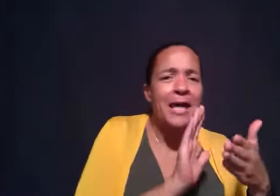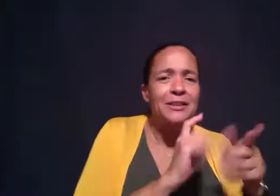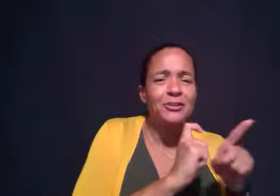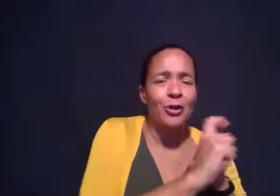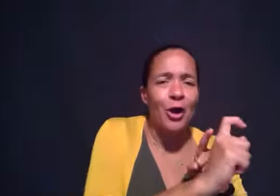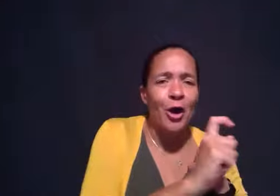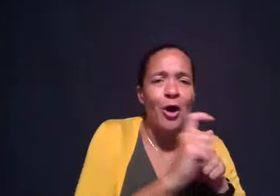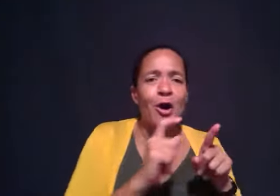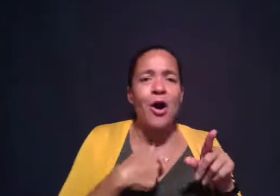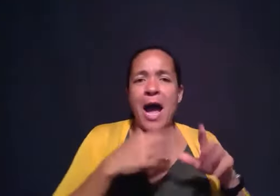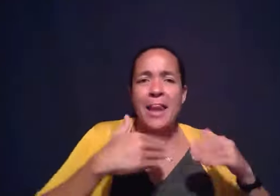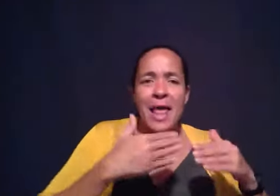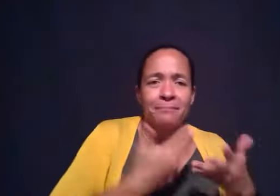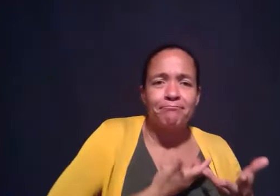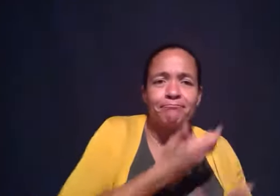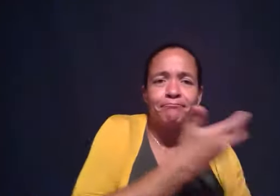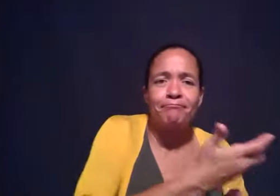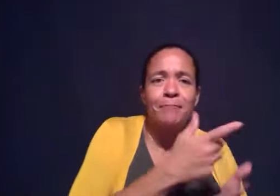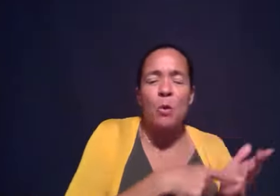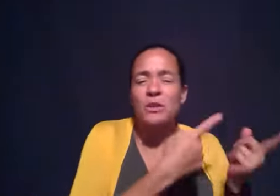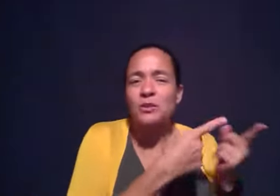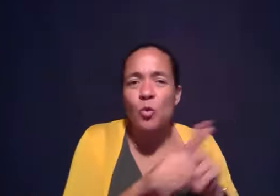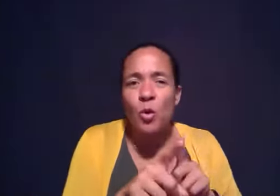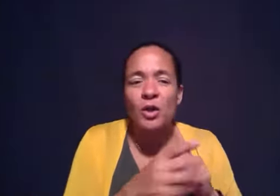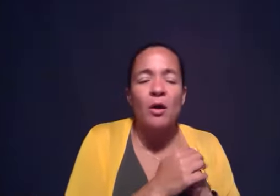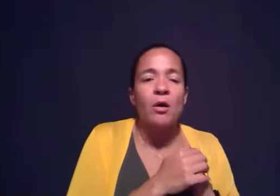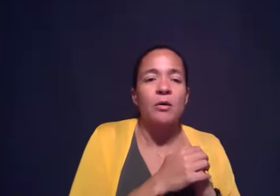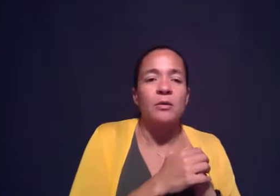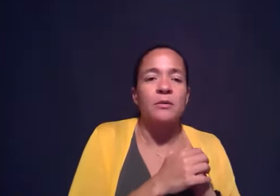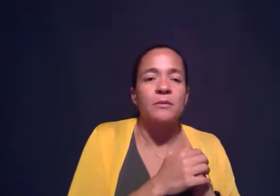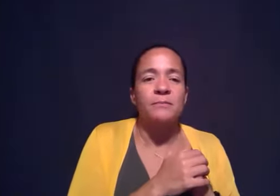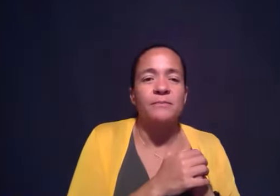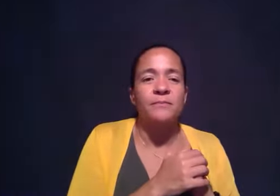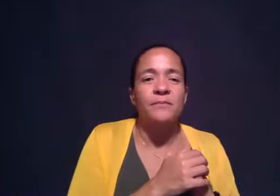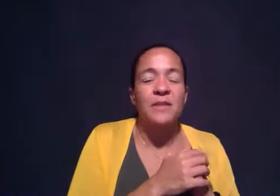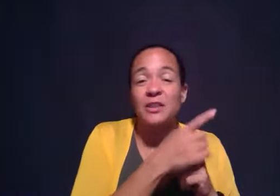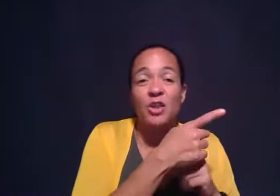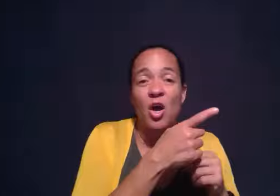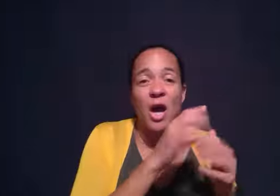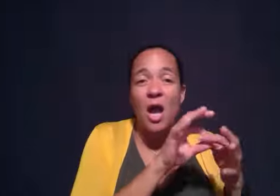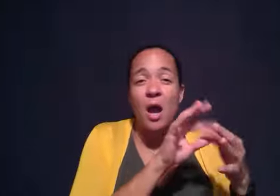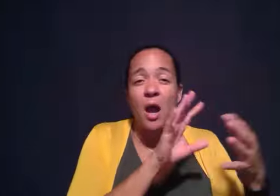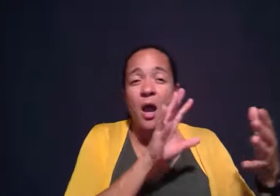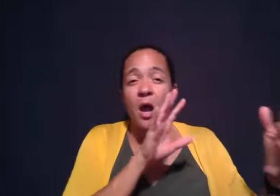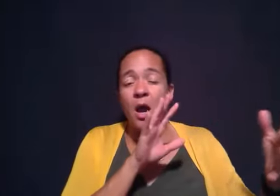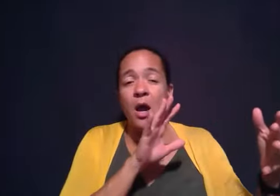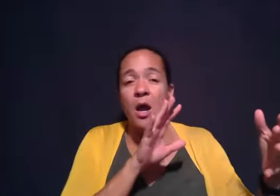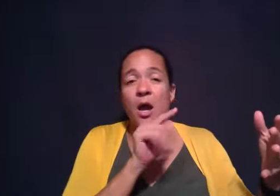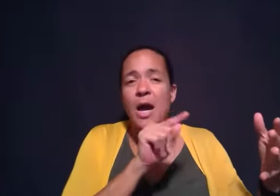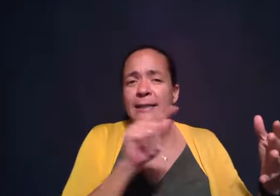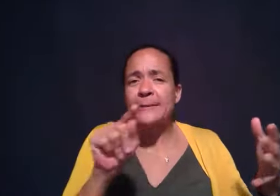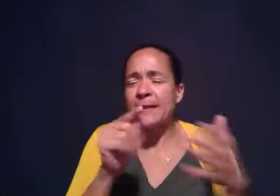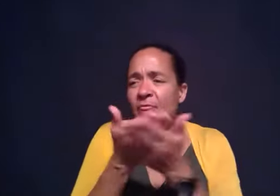with sponsees. Because I was unsponsored, some things began to happen with some sponsees, and I wasn't running it past